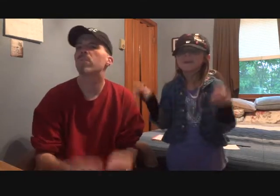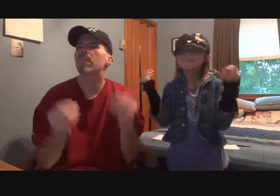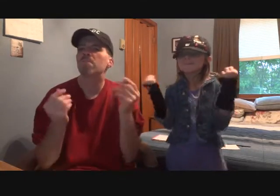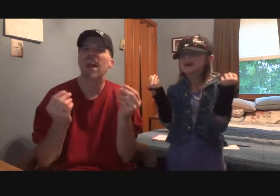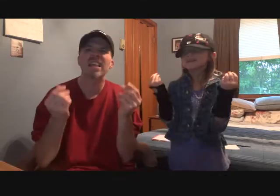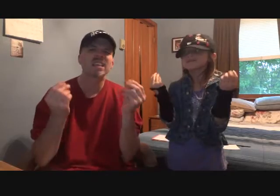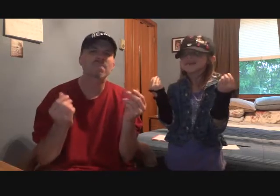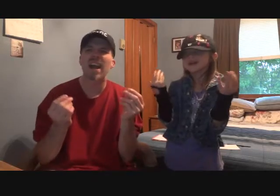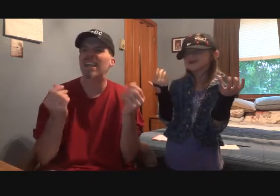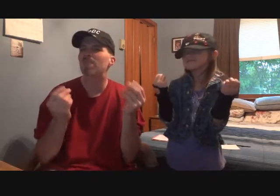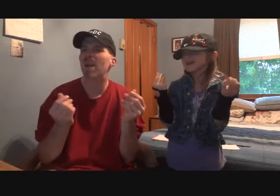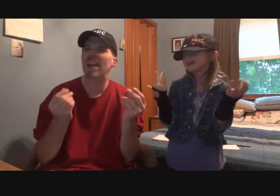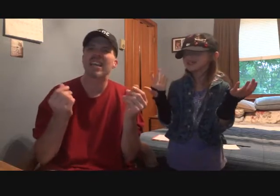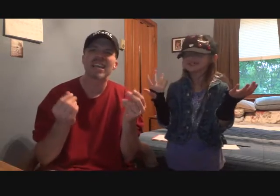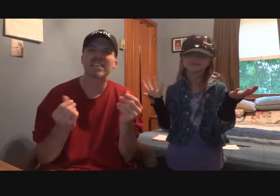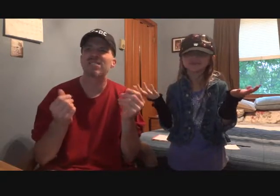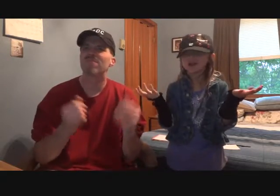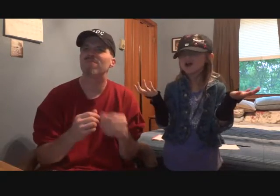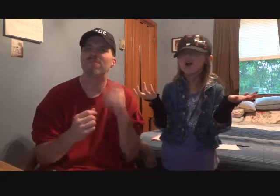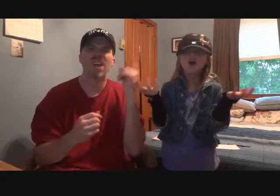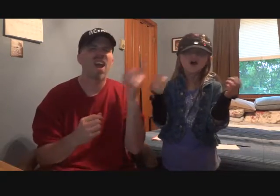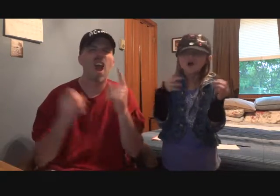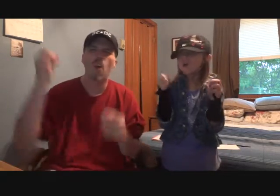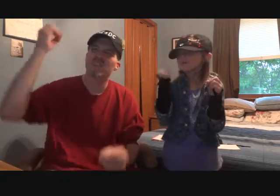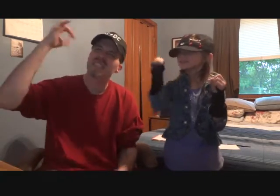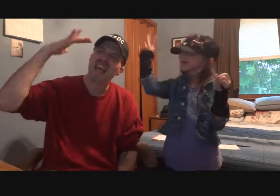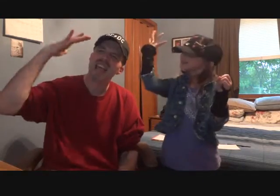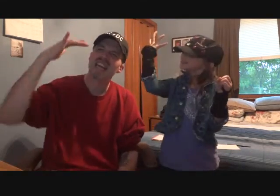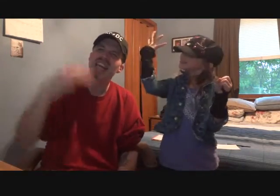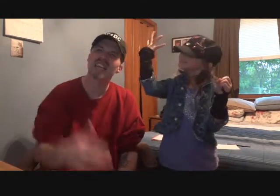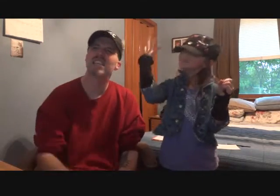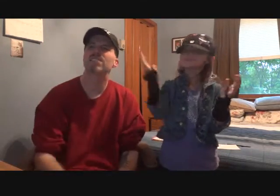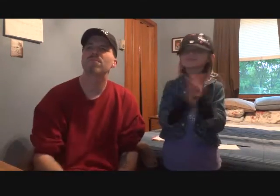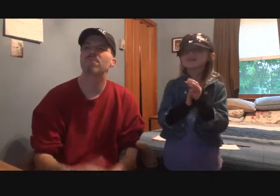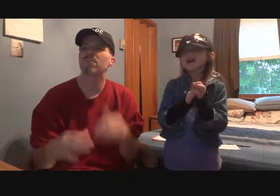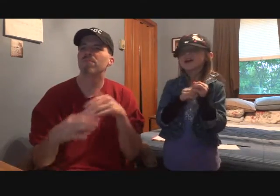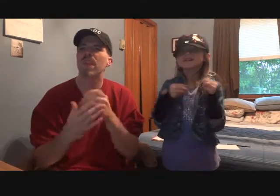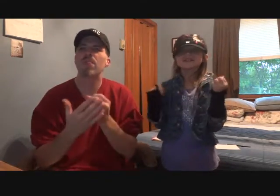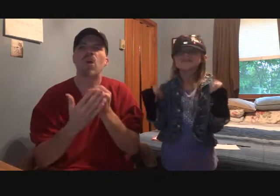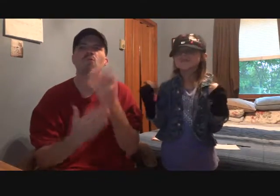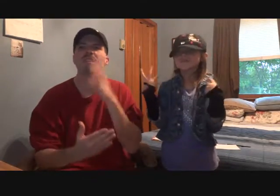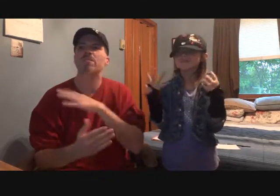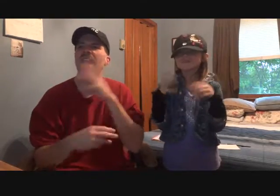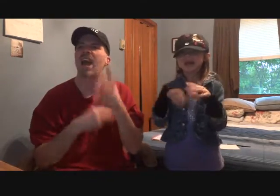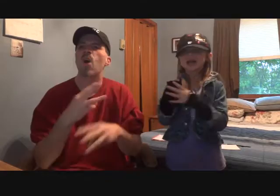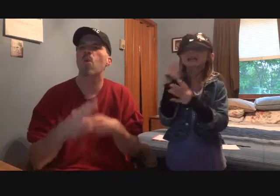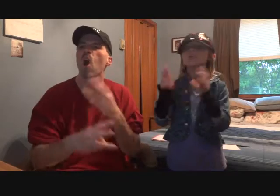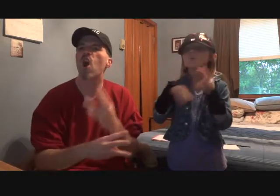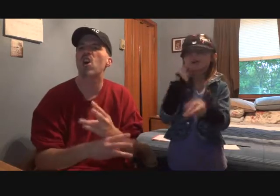Money, money, money Always sunny Always In the rich man's world